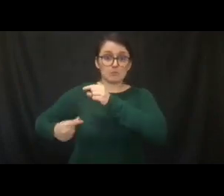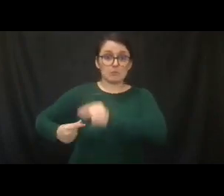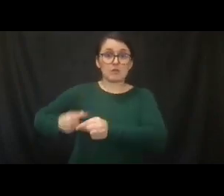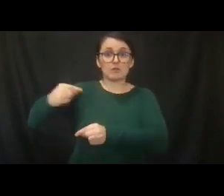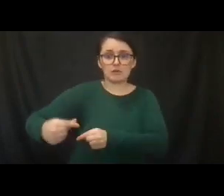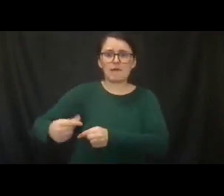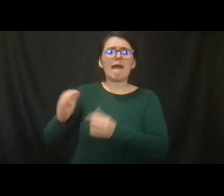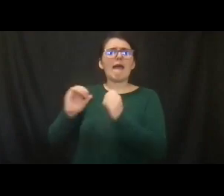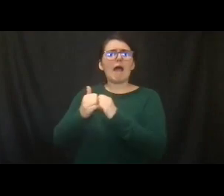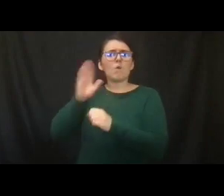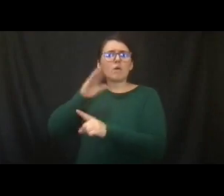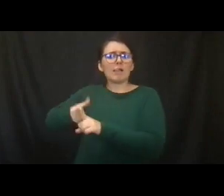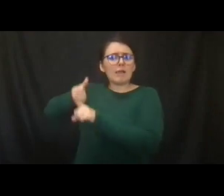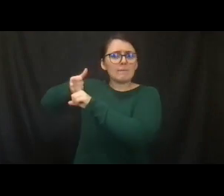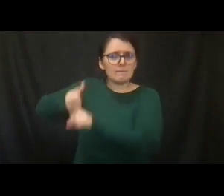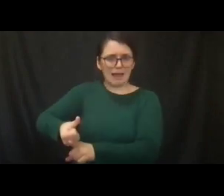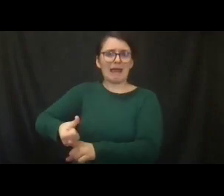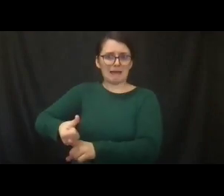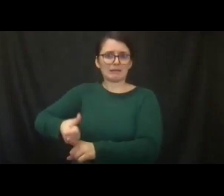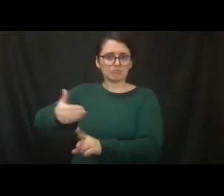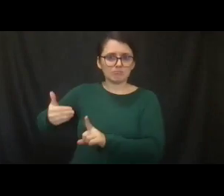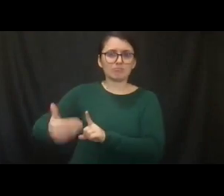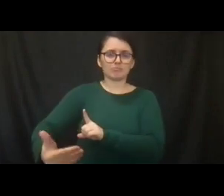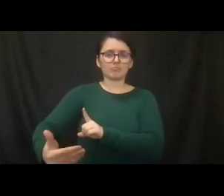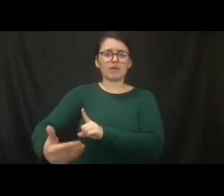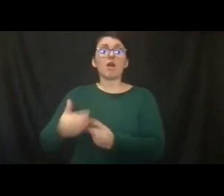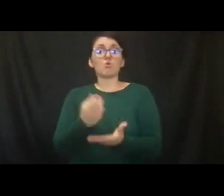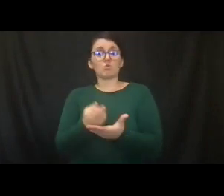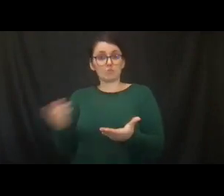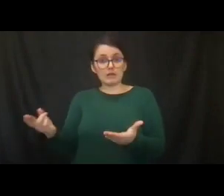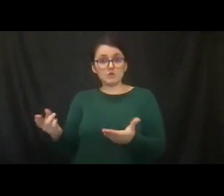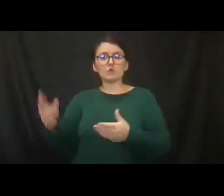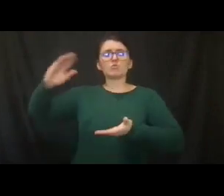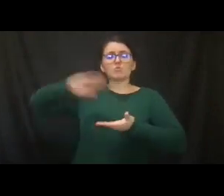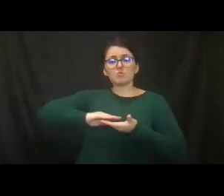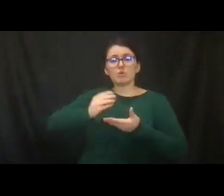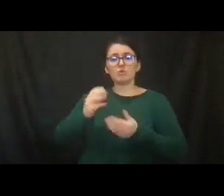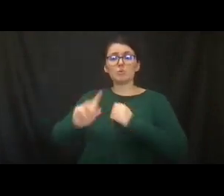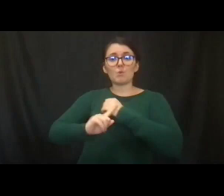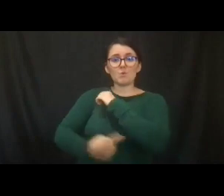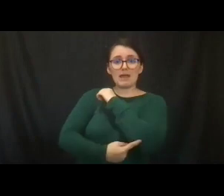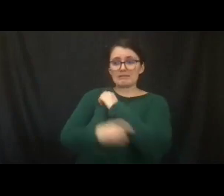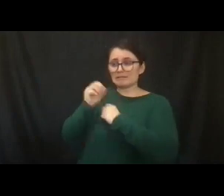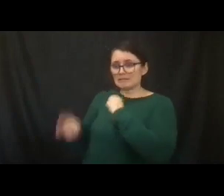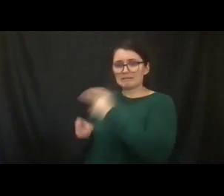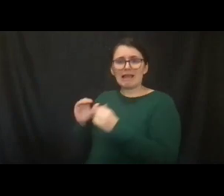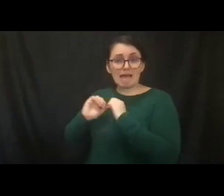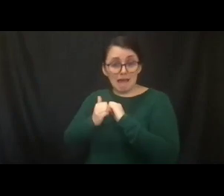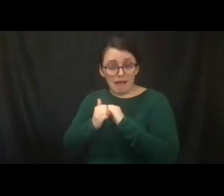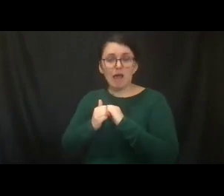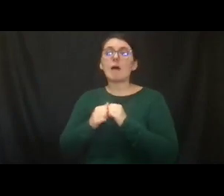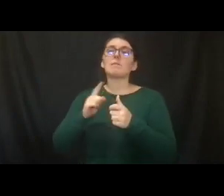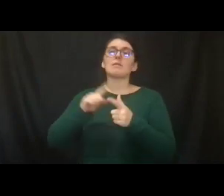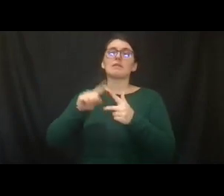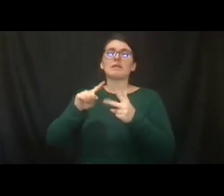are we going to protect the resources, reduce waste that goes into the landfill, and make